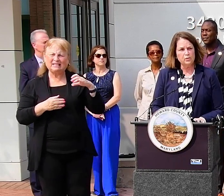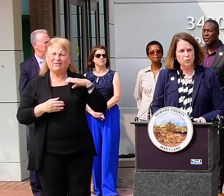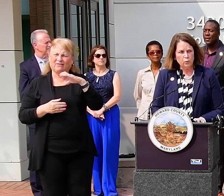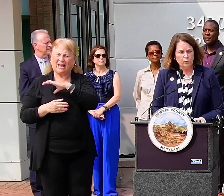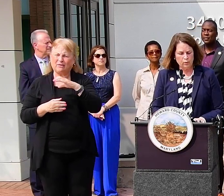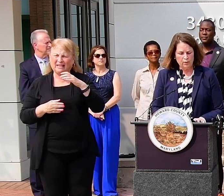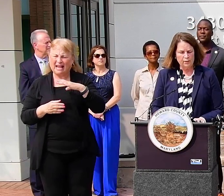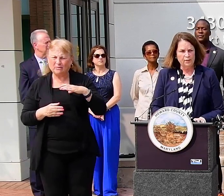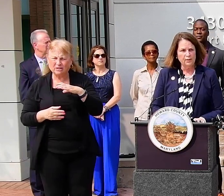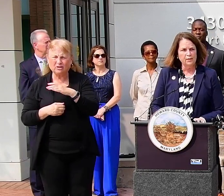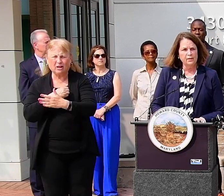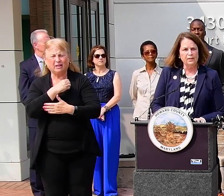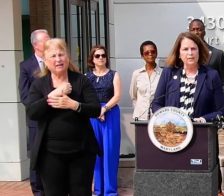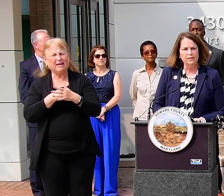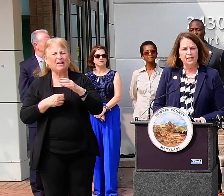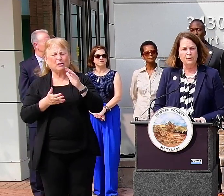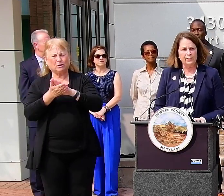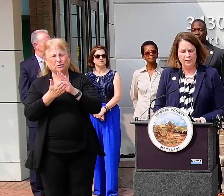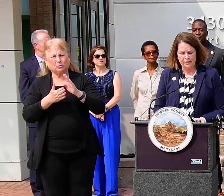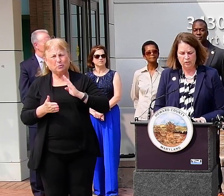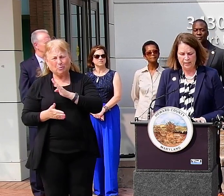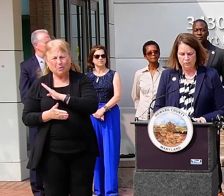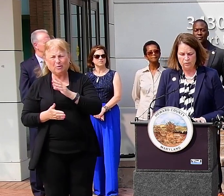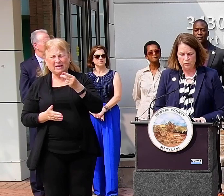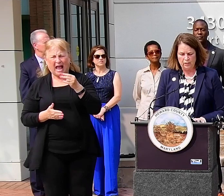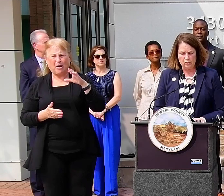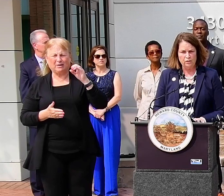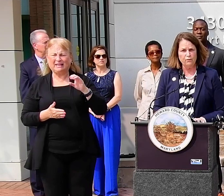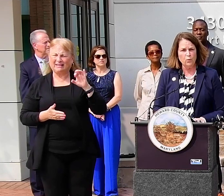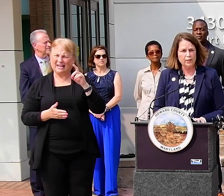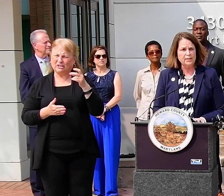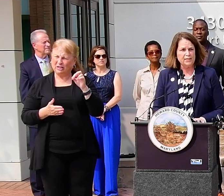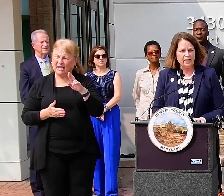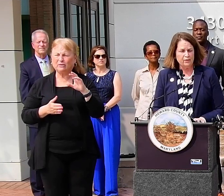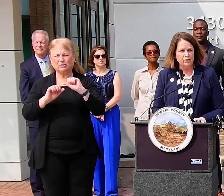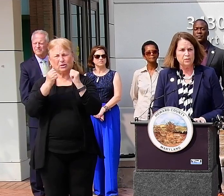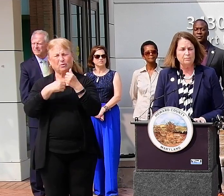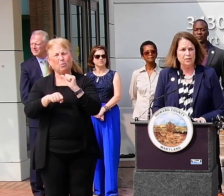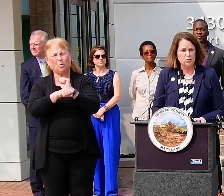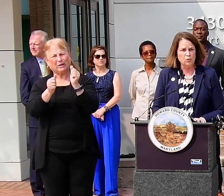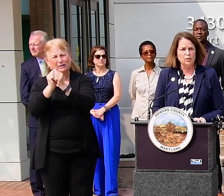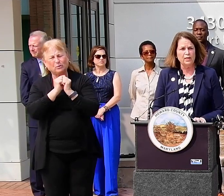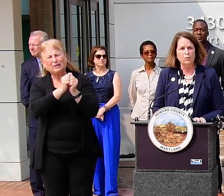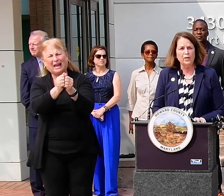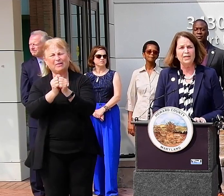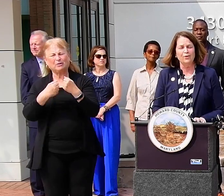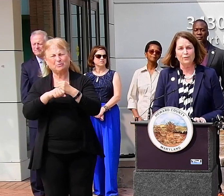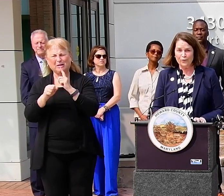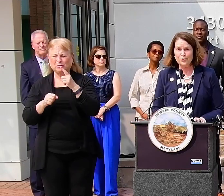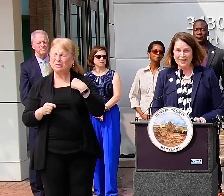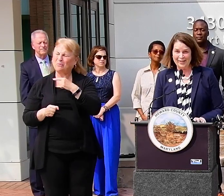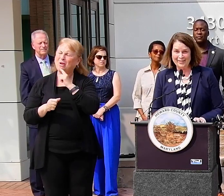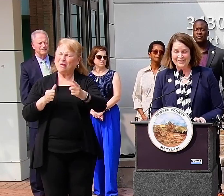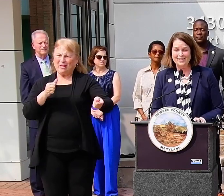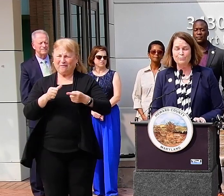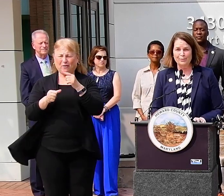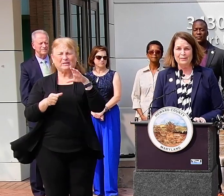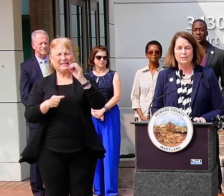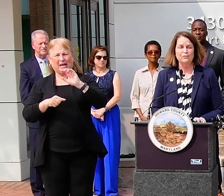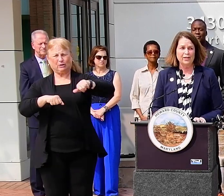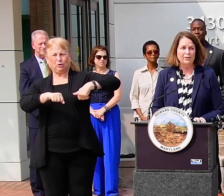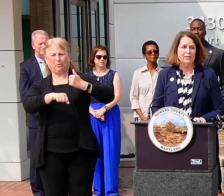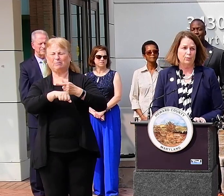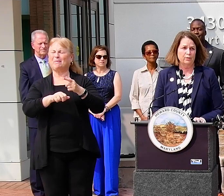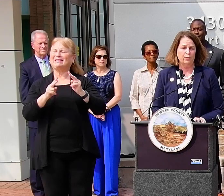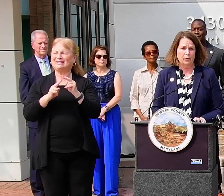council, the school board, the Howard County Educators Association for working together to make sure that we are the first county to implement